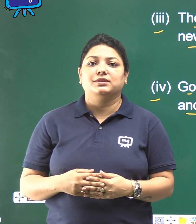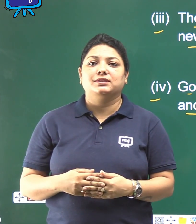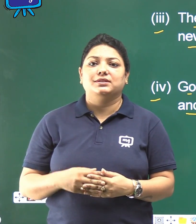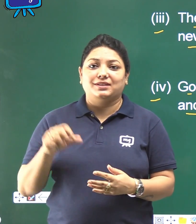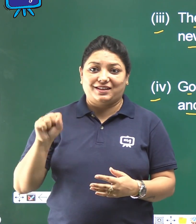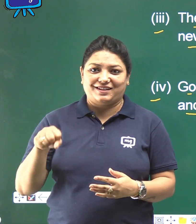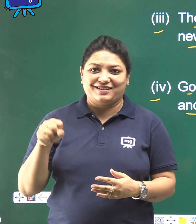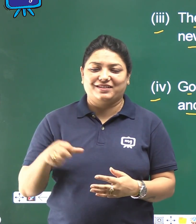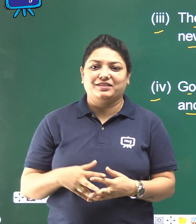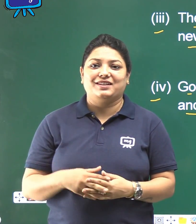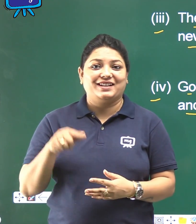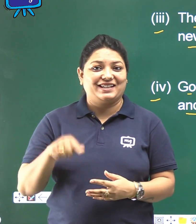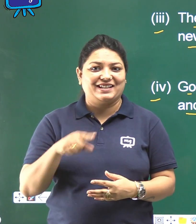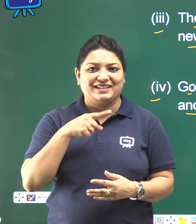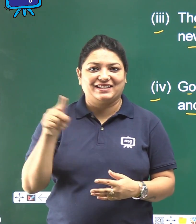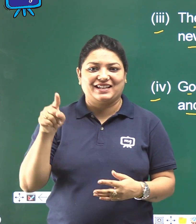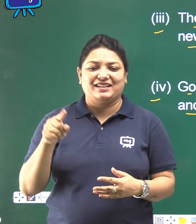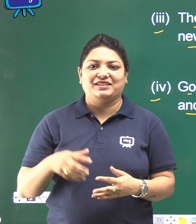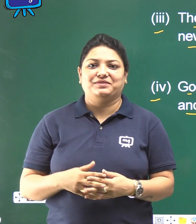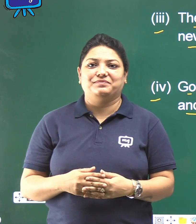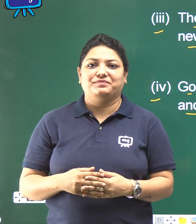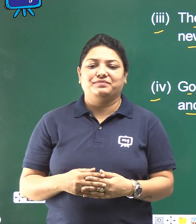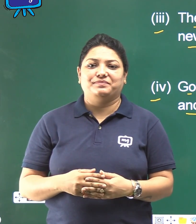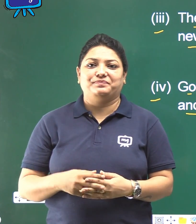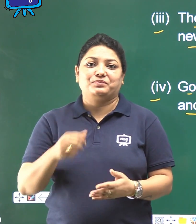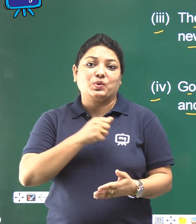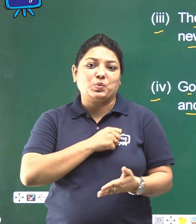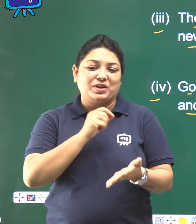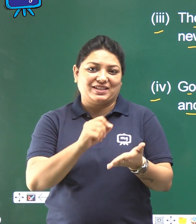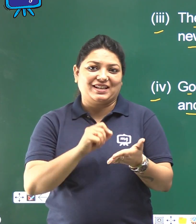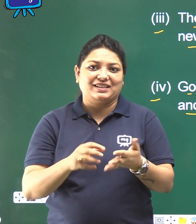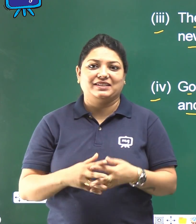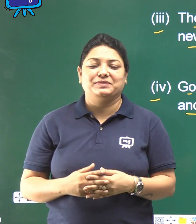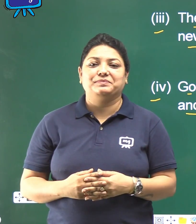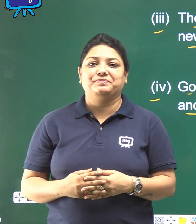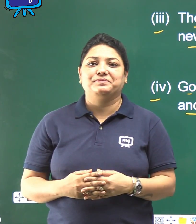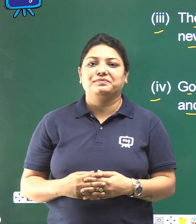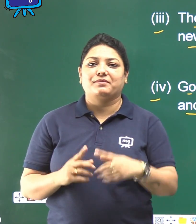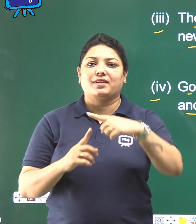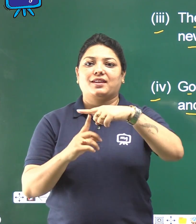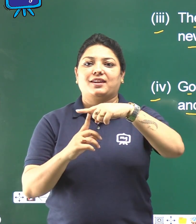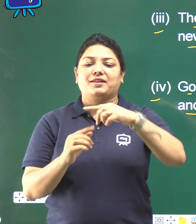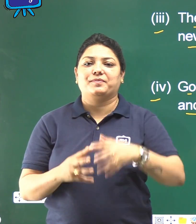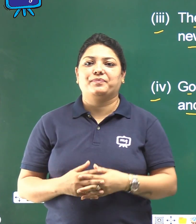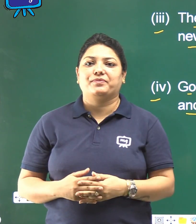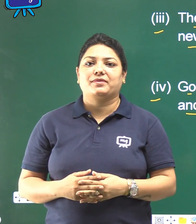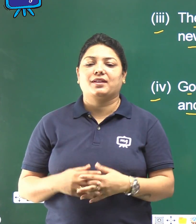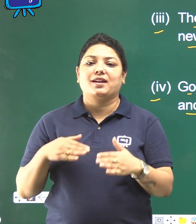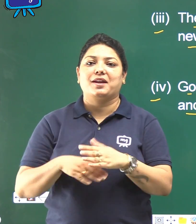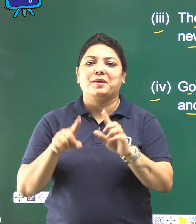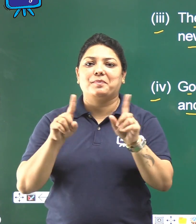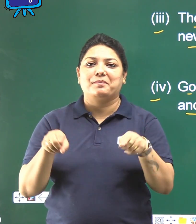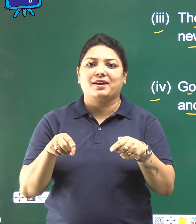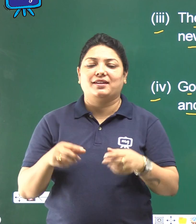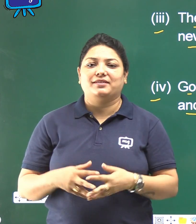Yes, it's correct. So we shall write T in the